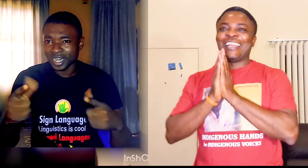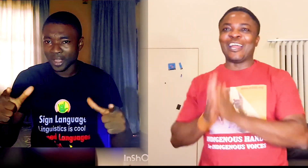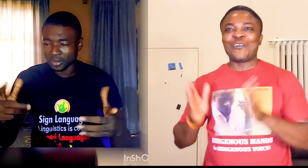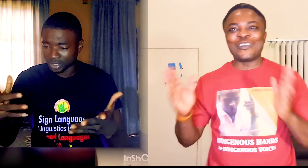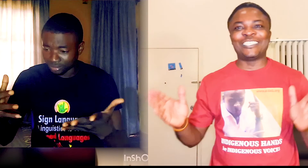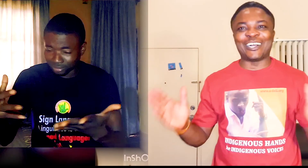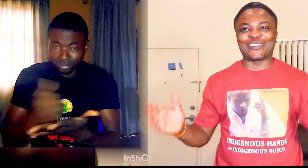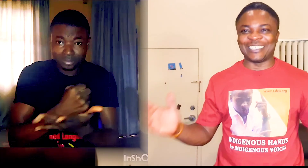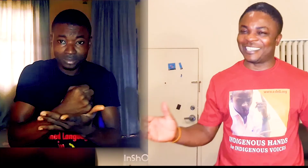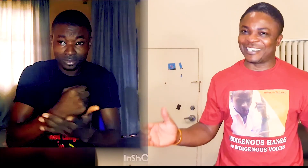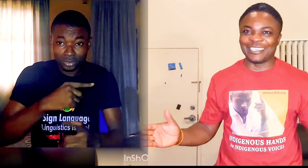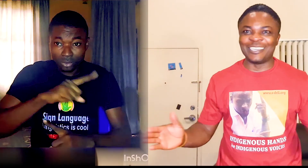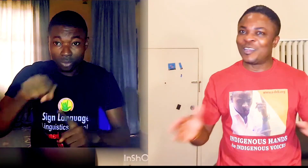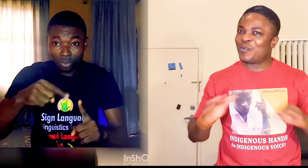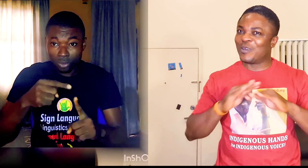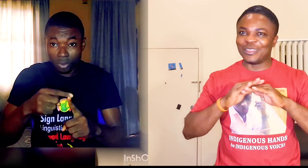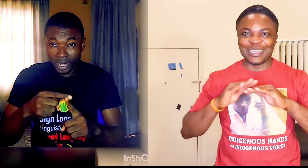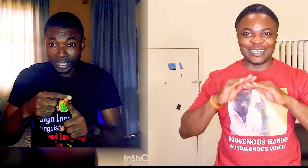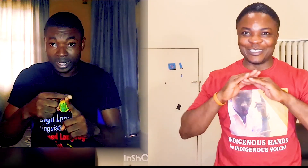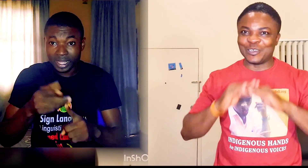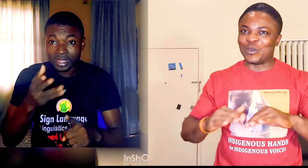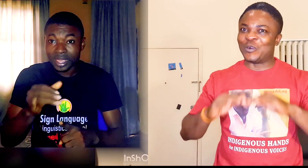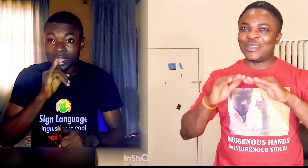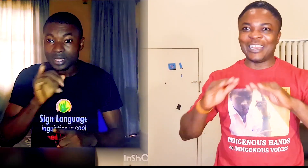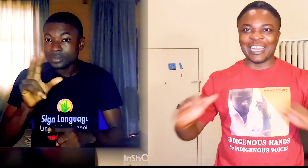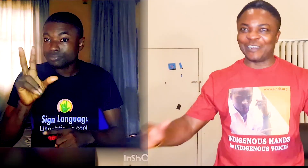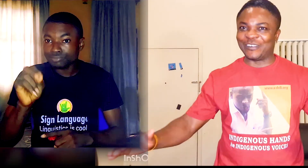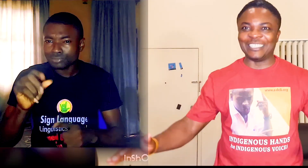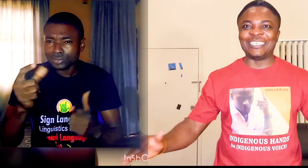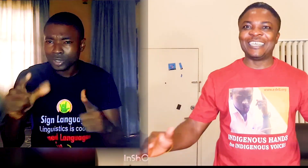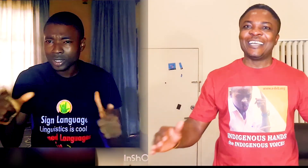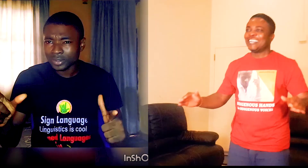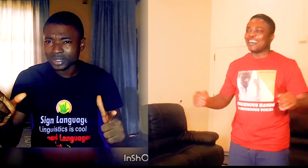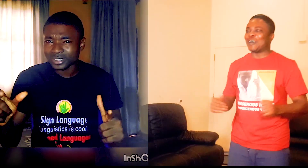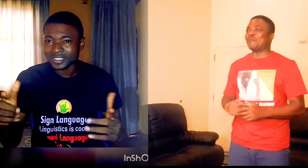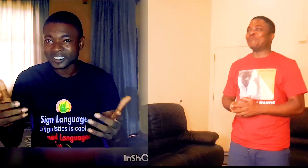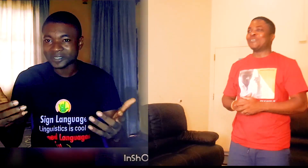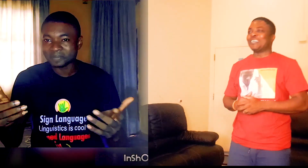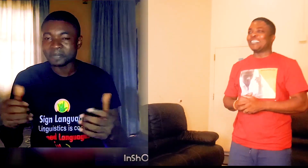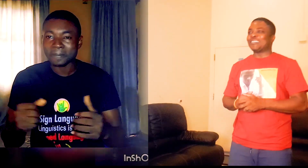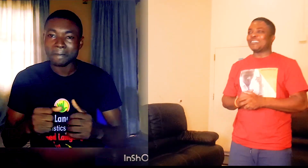So, language acquisition when there is no language.